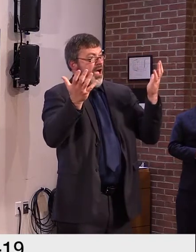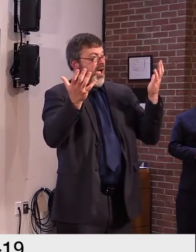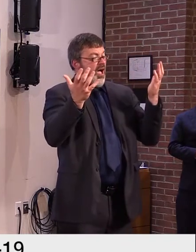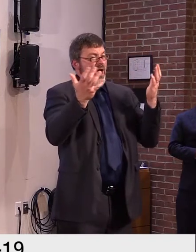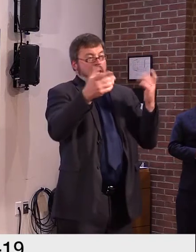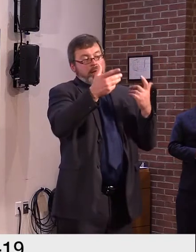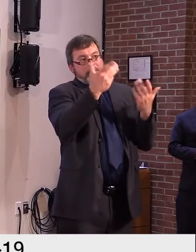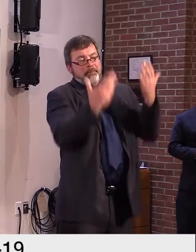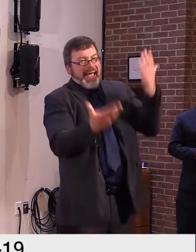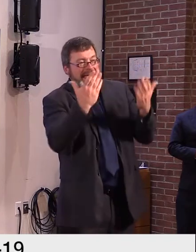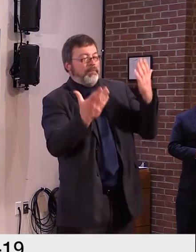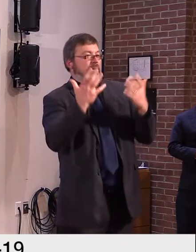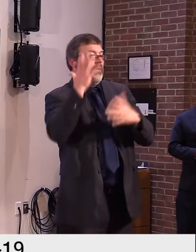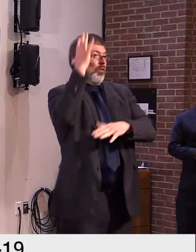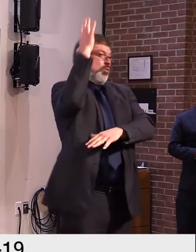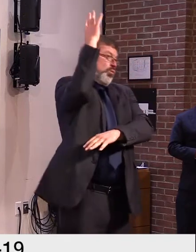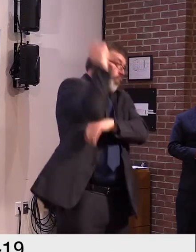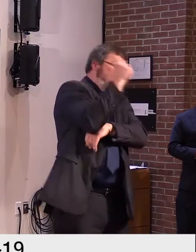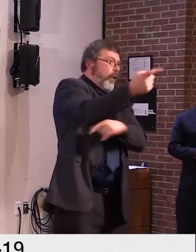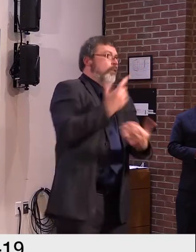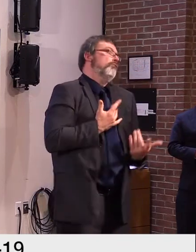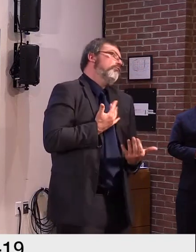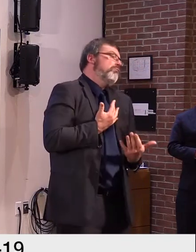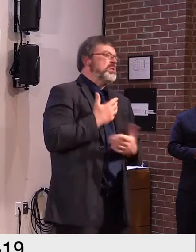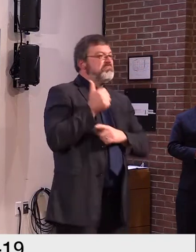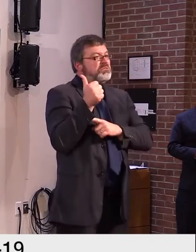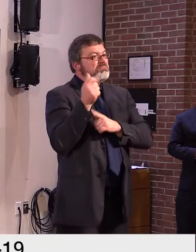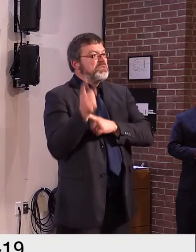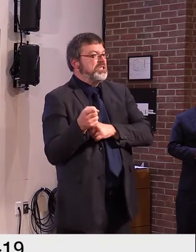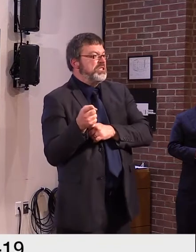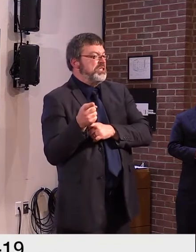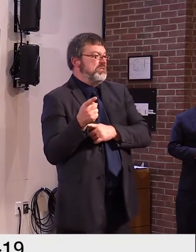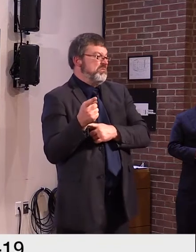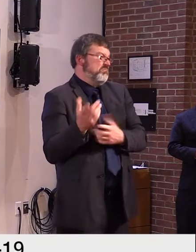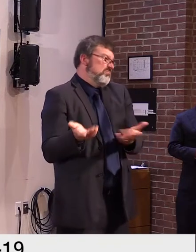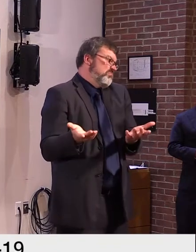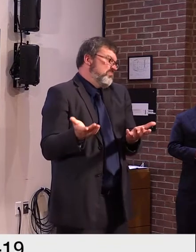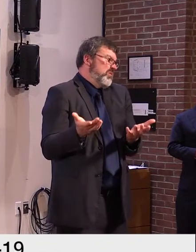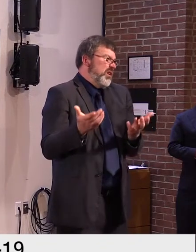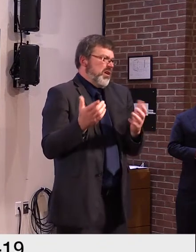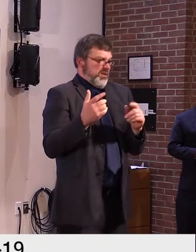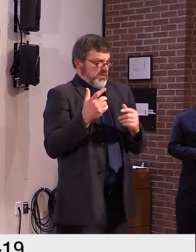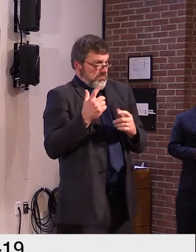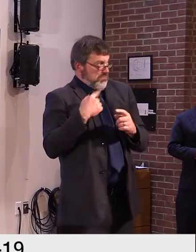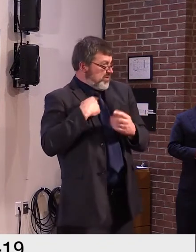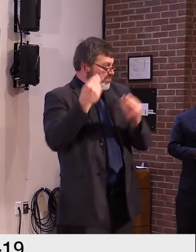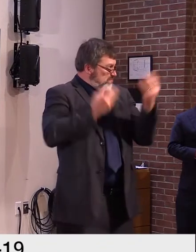in terms of getting through, we are not hearing issues that people are not able to get through.